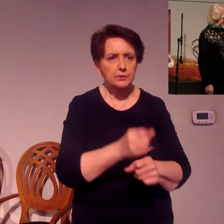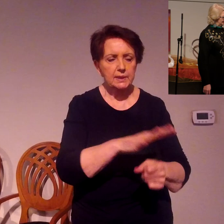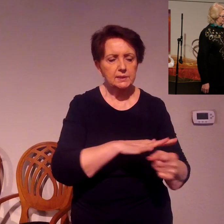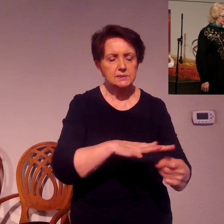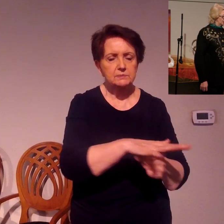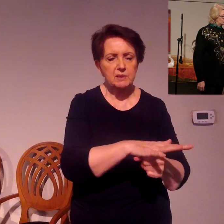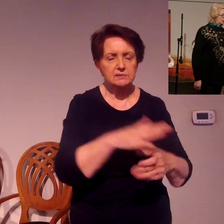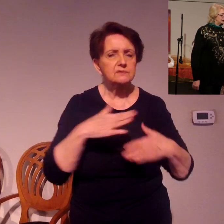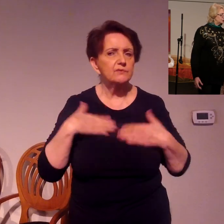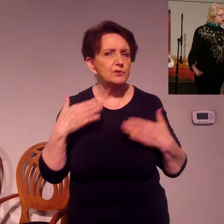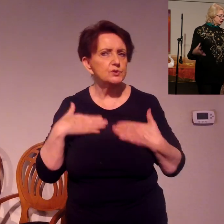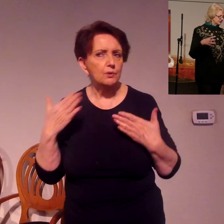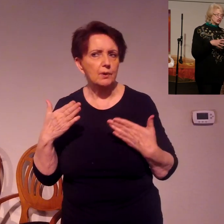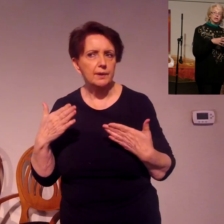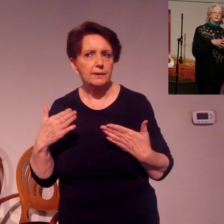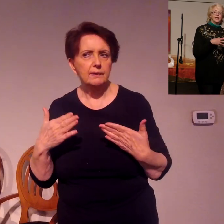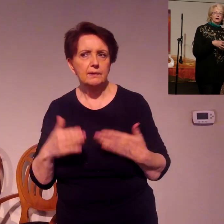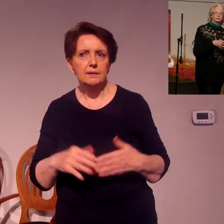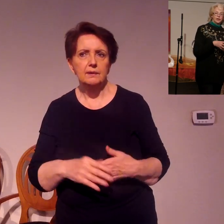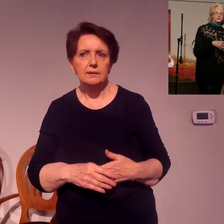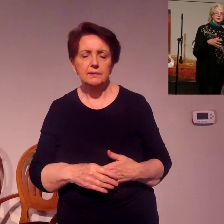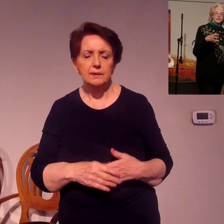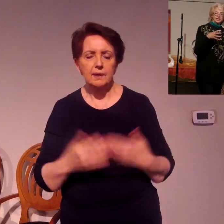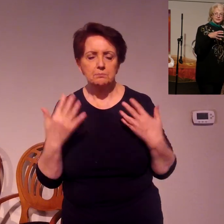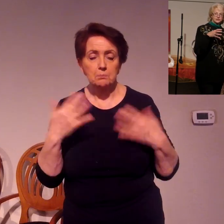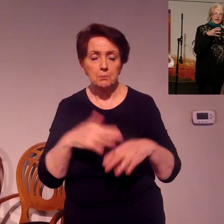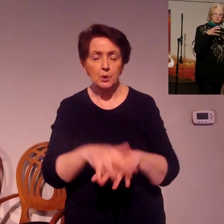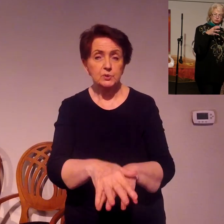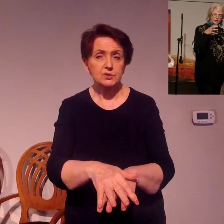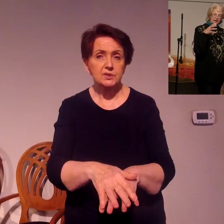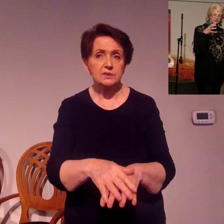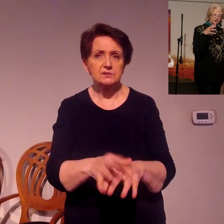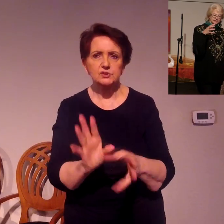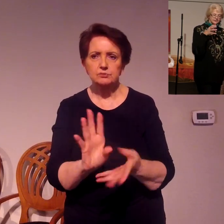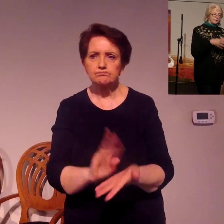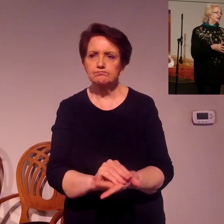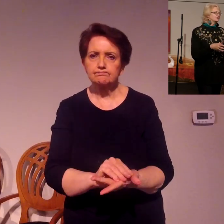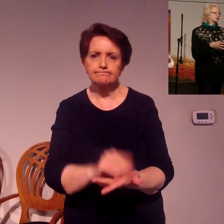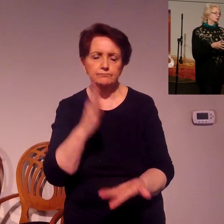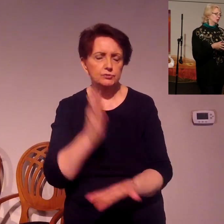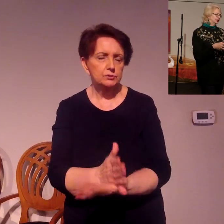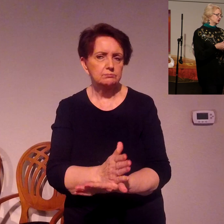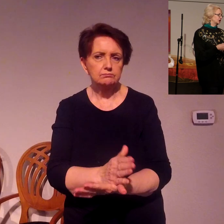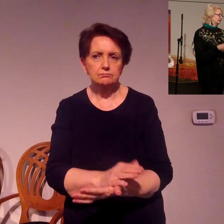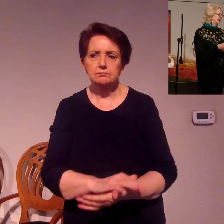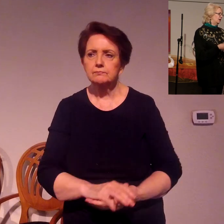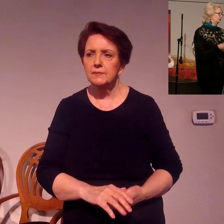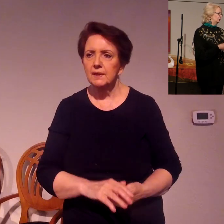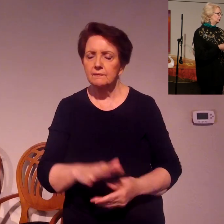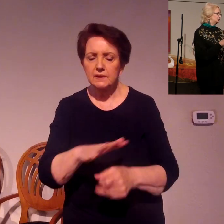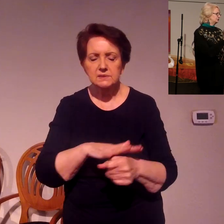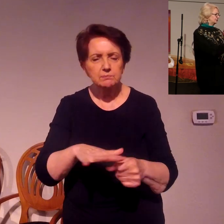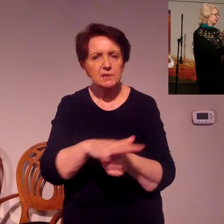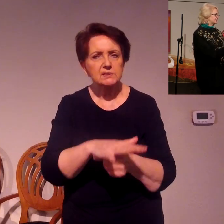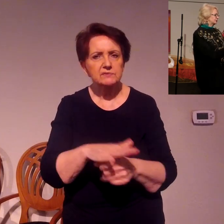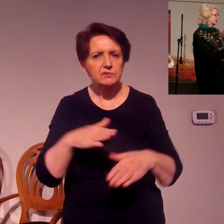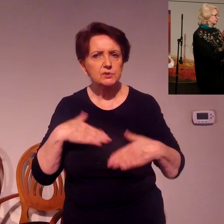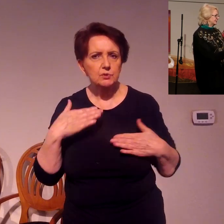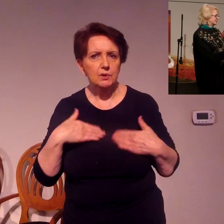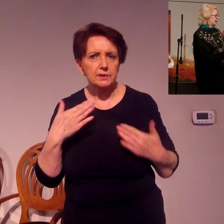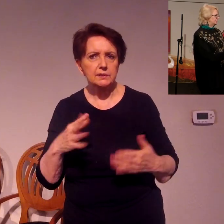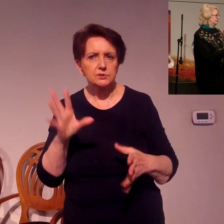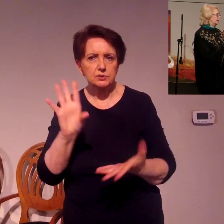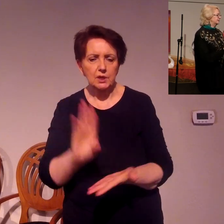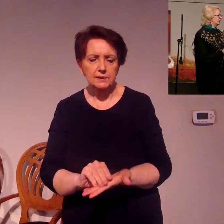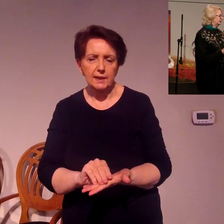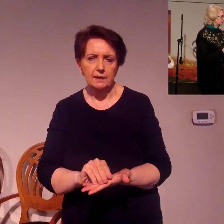joy. Yeah. Well, and merging gets shut down, right? Do you see that gets that space for joy gets shut down when we do the things that we talked